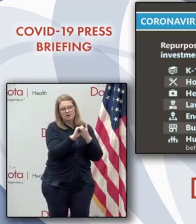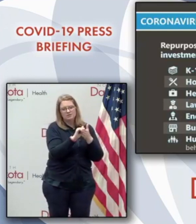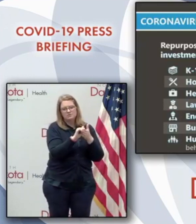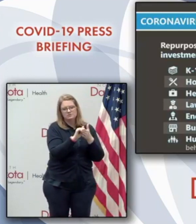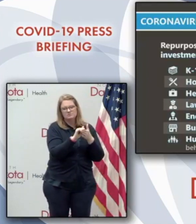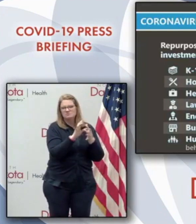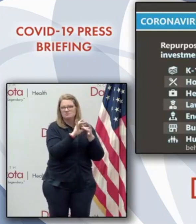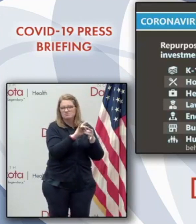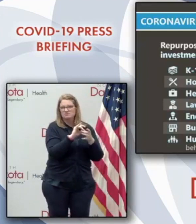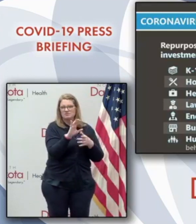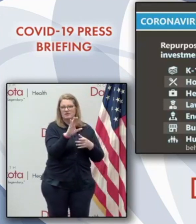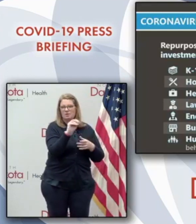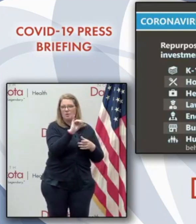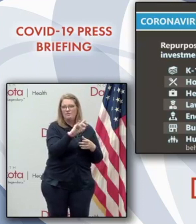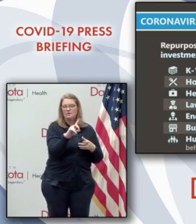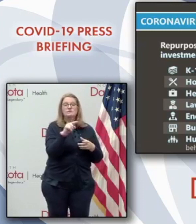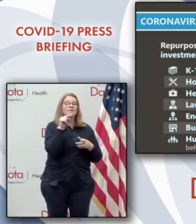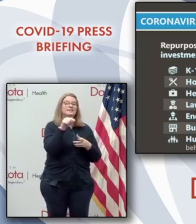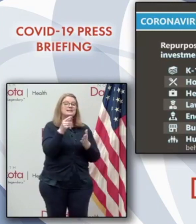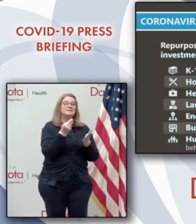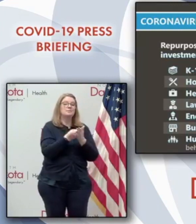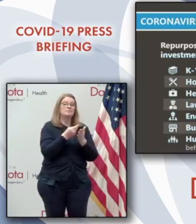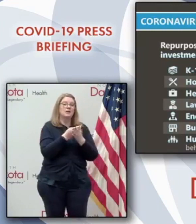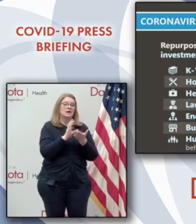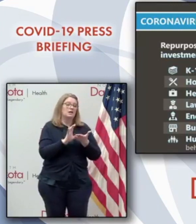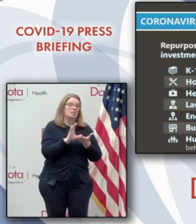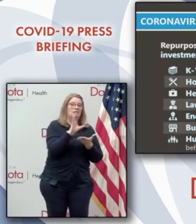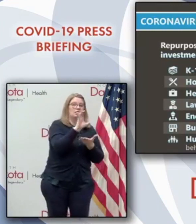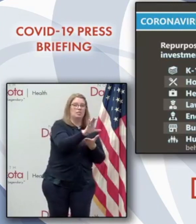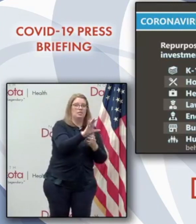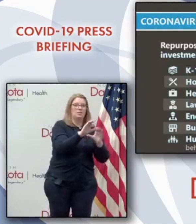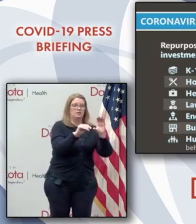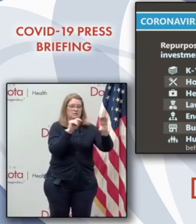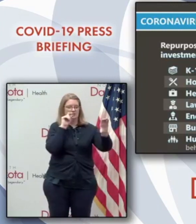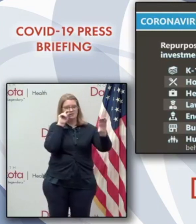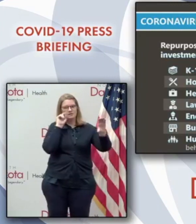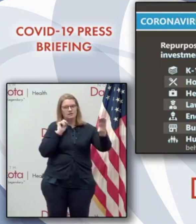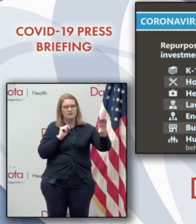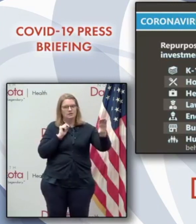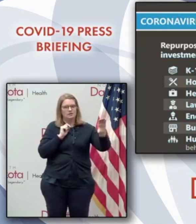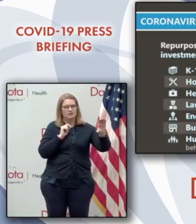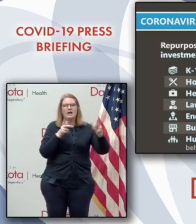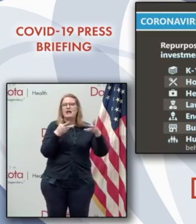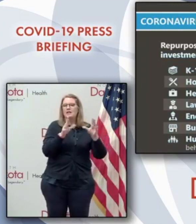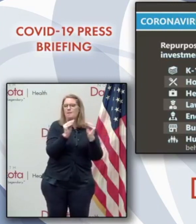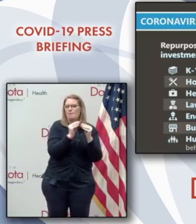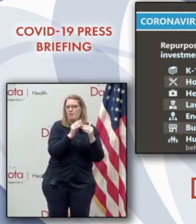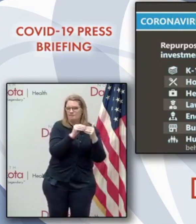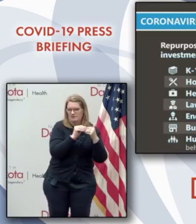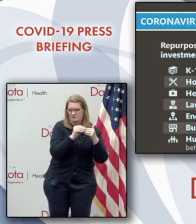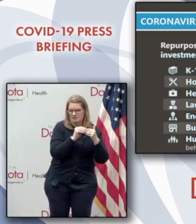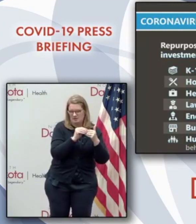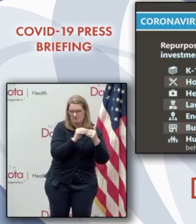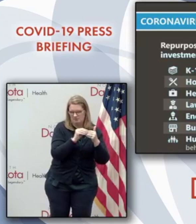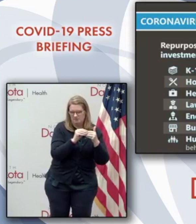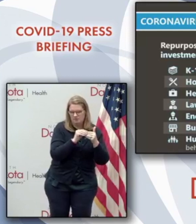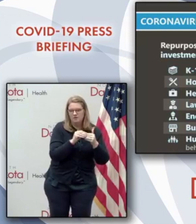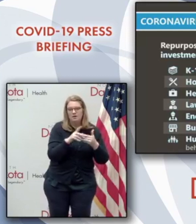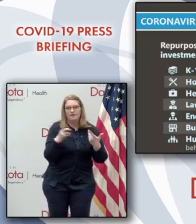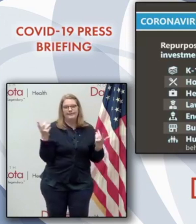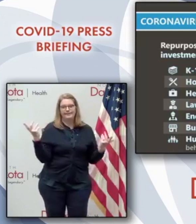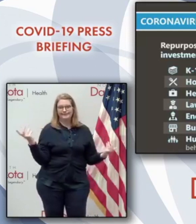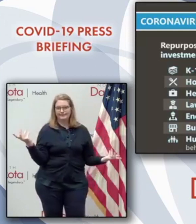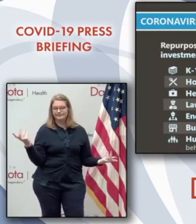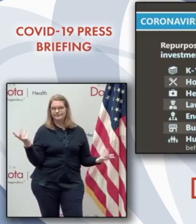COVID related. This round of dollars that are going out today will allow more flexibility for schools, whether that's